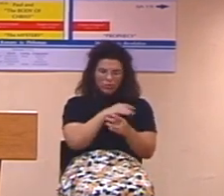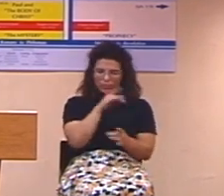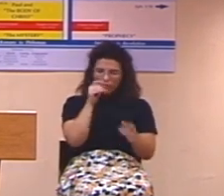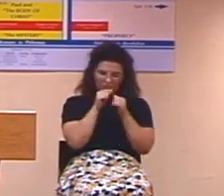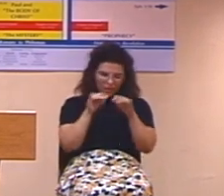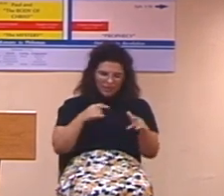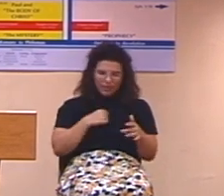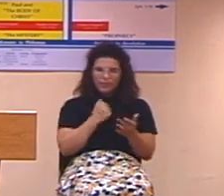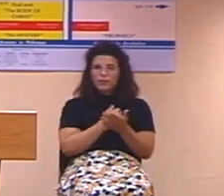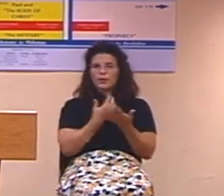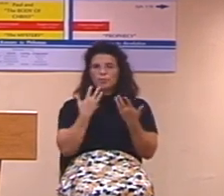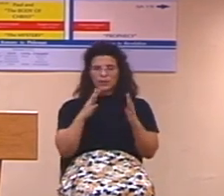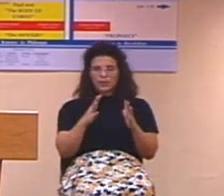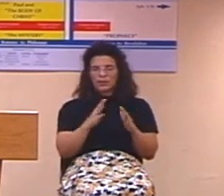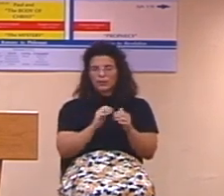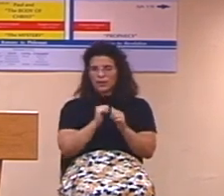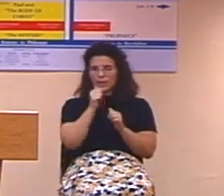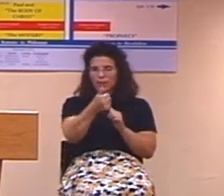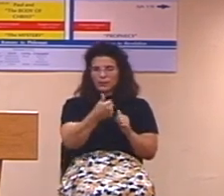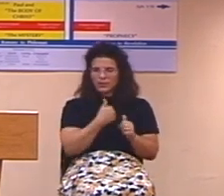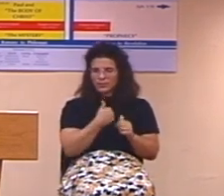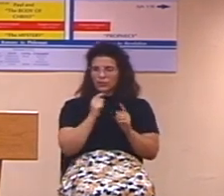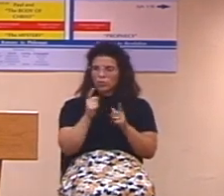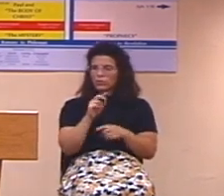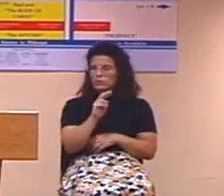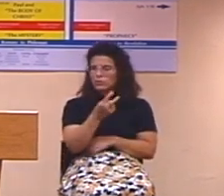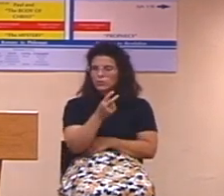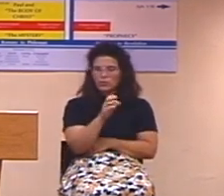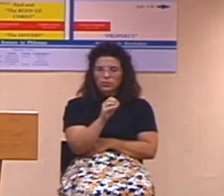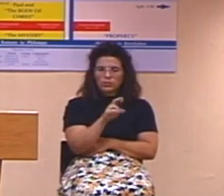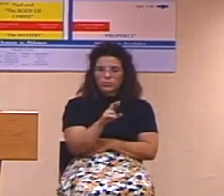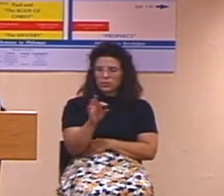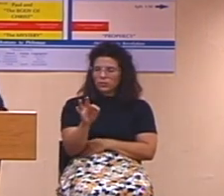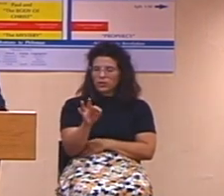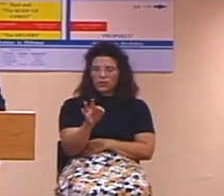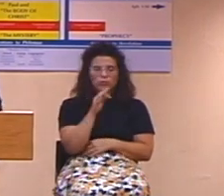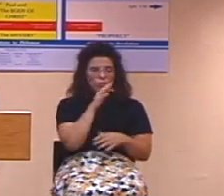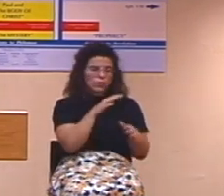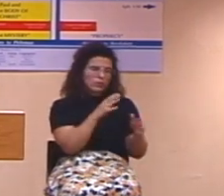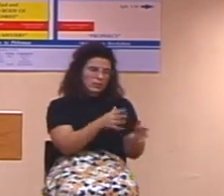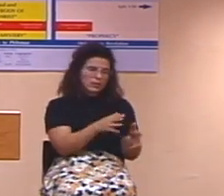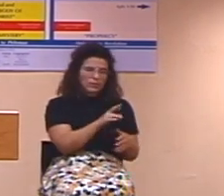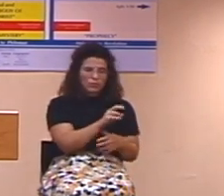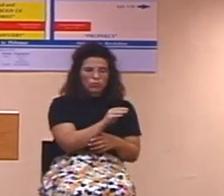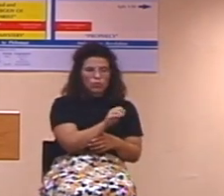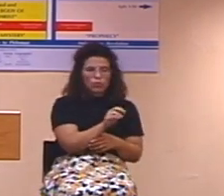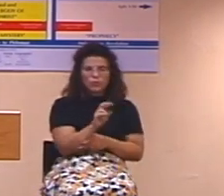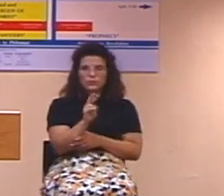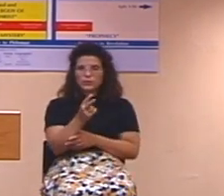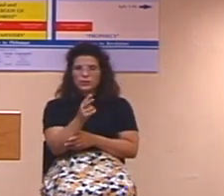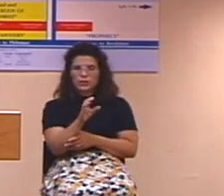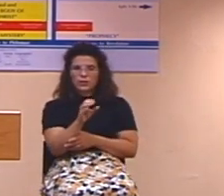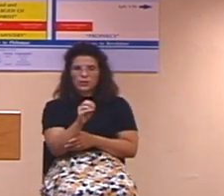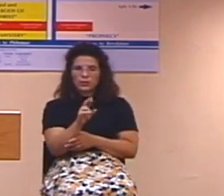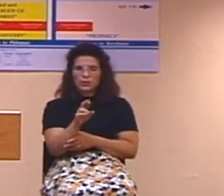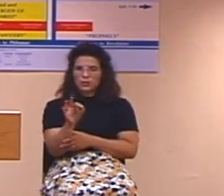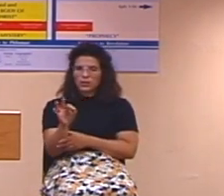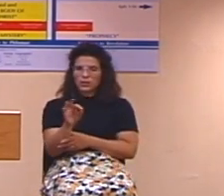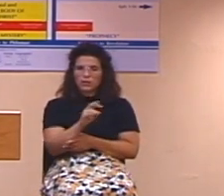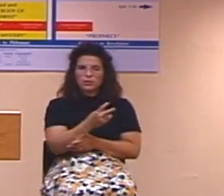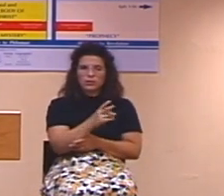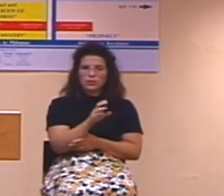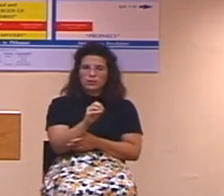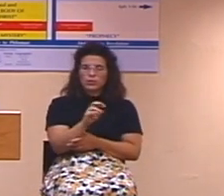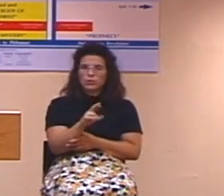complete. I'm getting way ahead of myself. And I got all this stuff. Come over to 2 Corinthians 9. Don't leave Romans, but look at 2 Corinthians 9. It was looked at